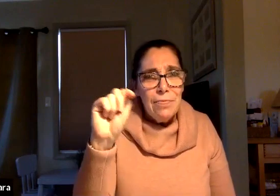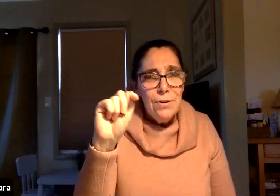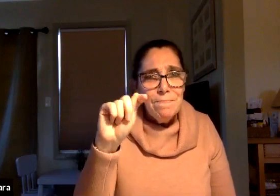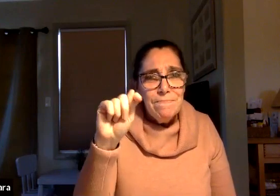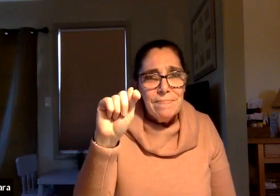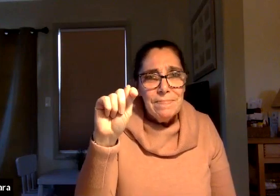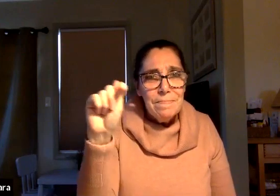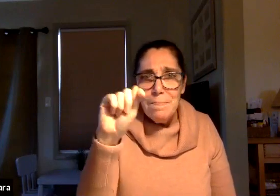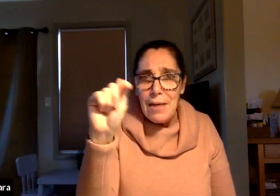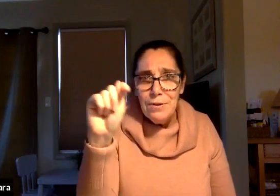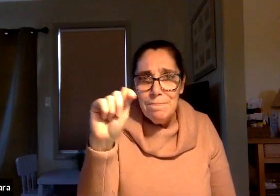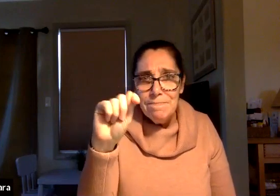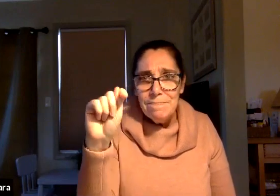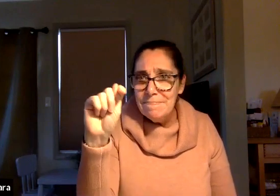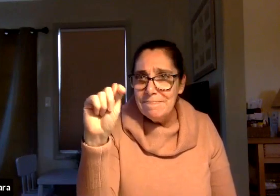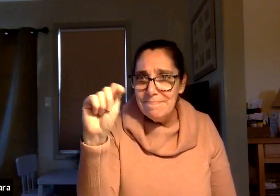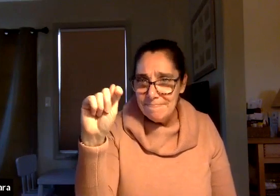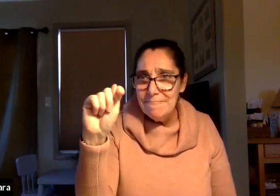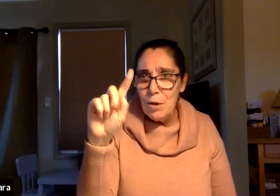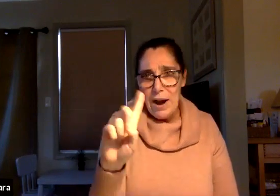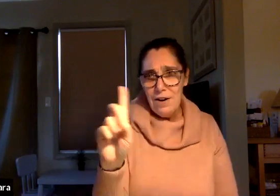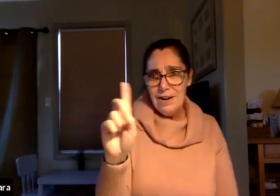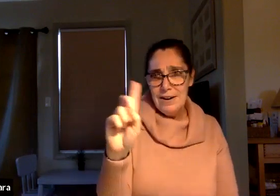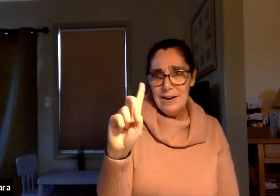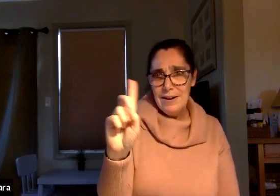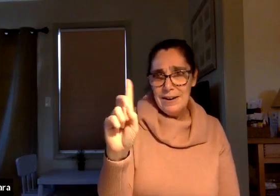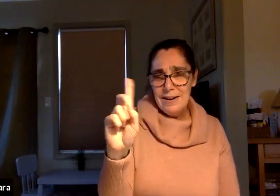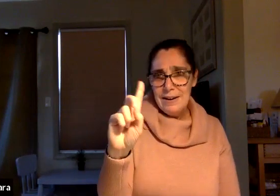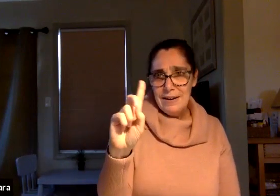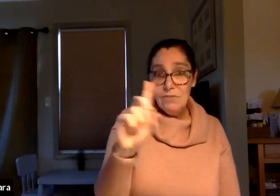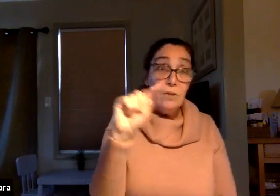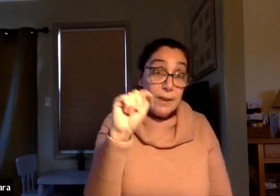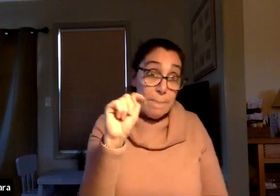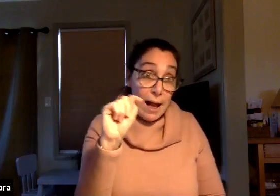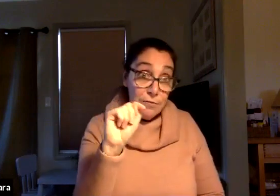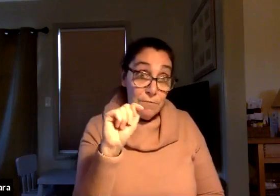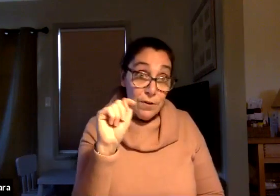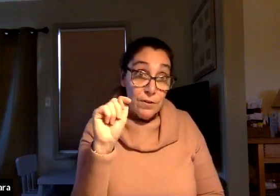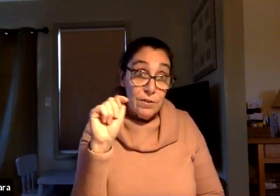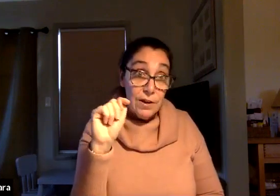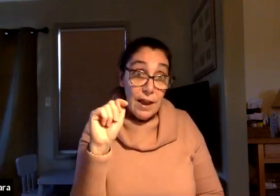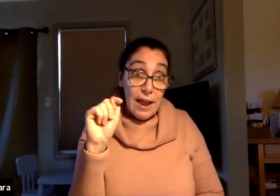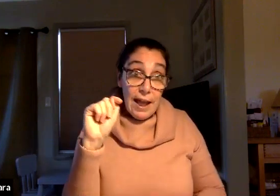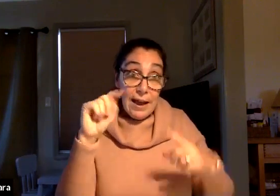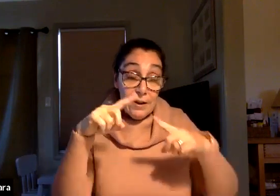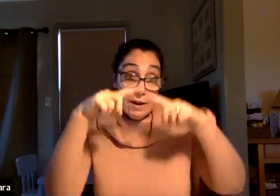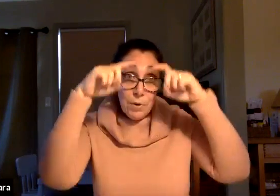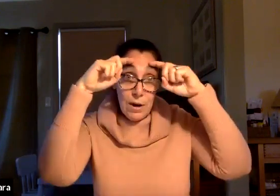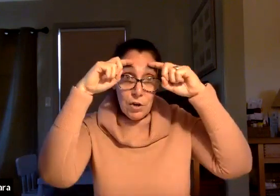Bathroom? Bathroom? Where? So you'd say bathroom first, and a WH